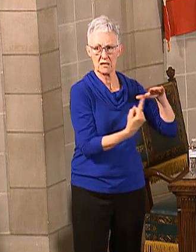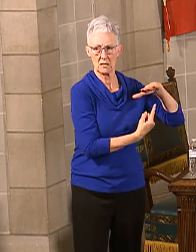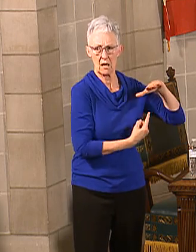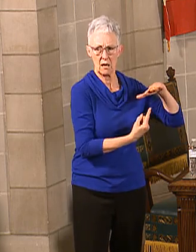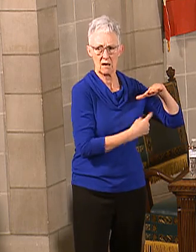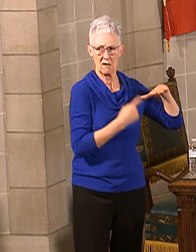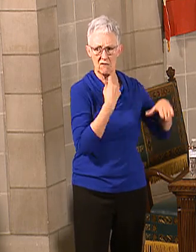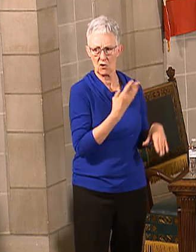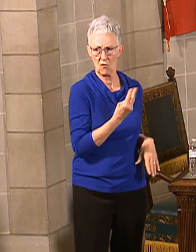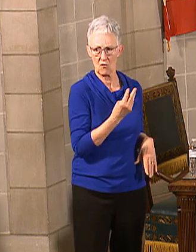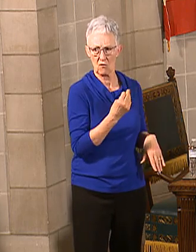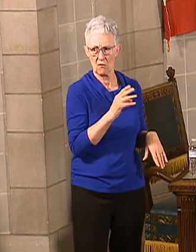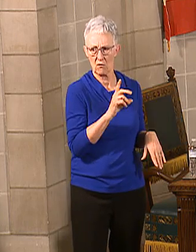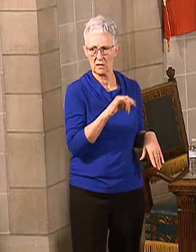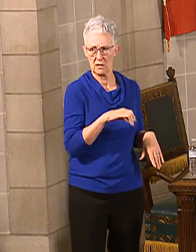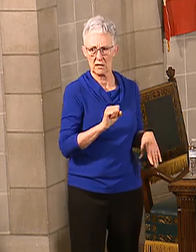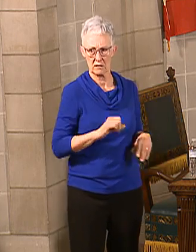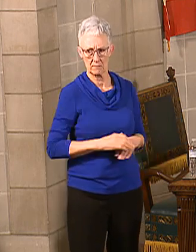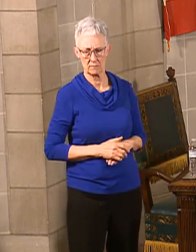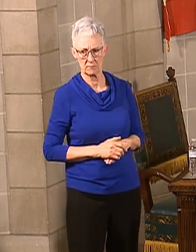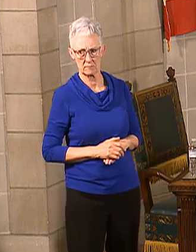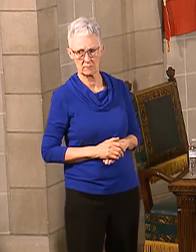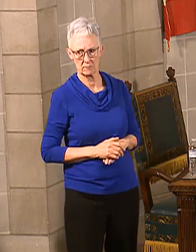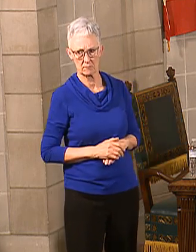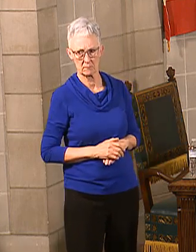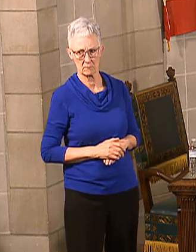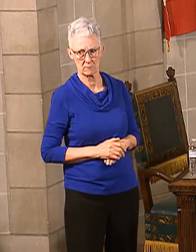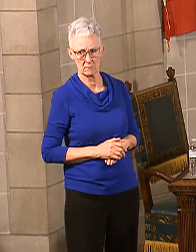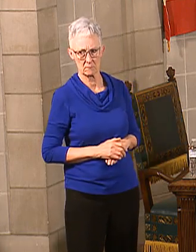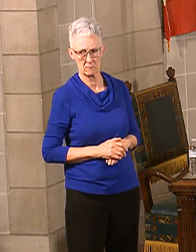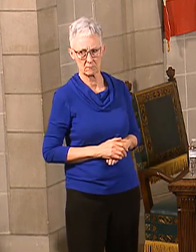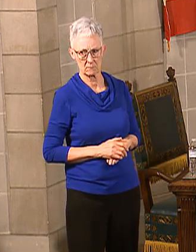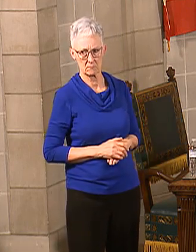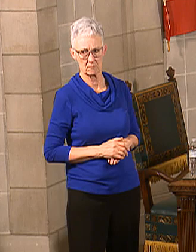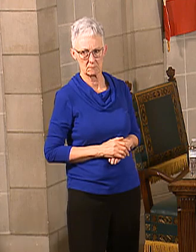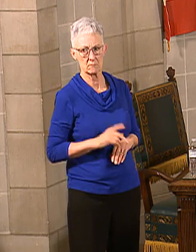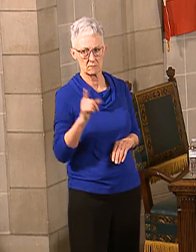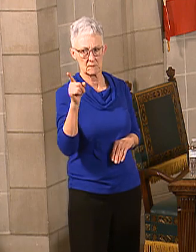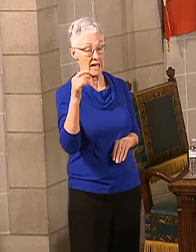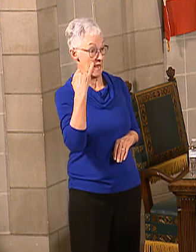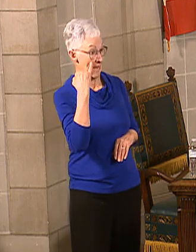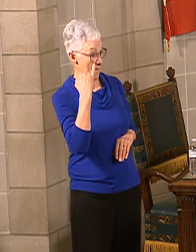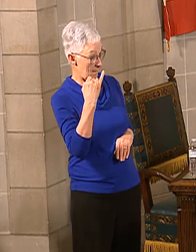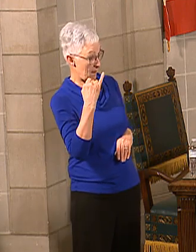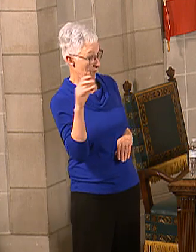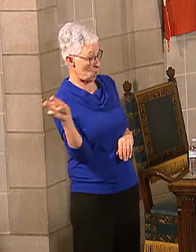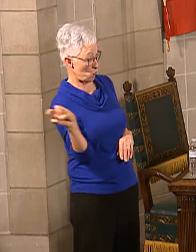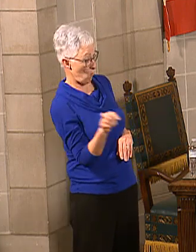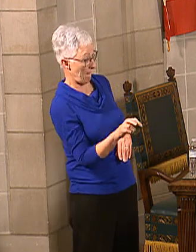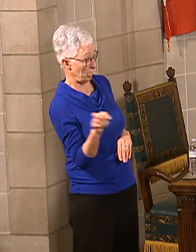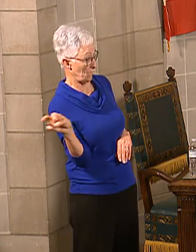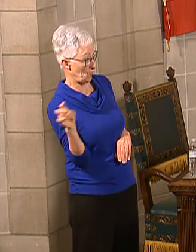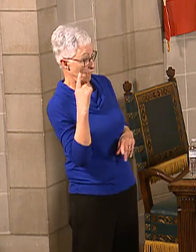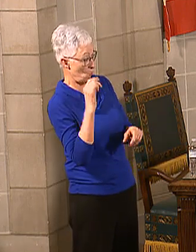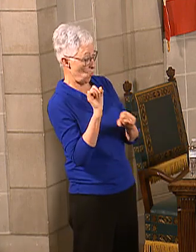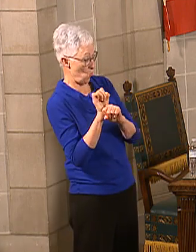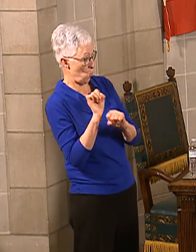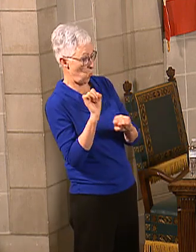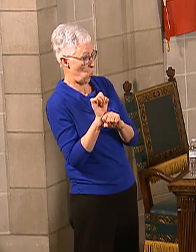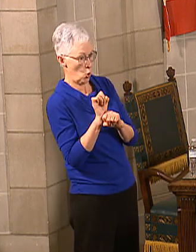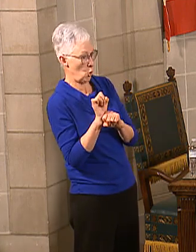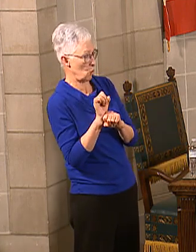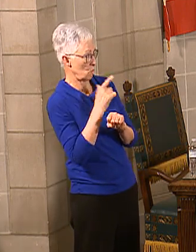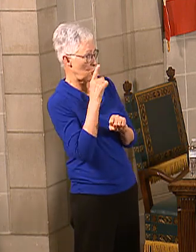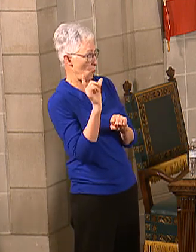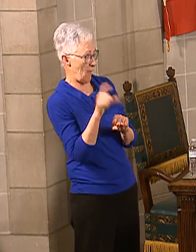function is clear, people are traveling in and out of the state, or whatever. Right. for their job in there. Right, if it's for your job, it's not, that doesn't fall in that